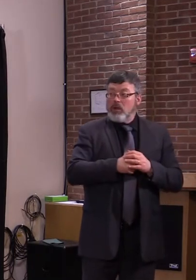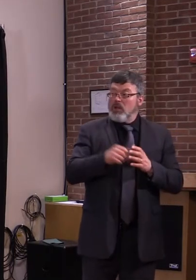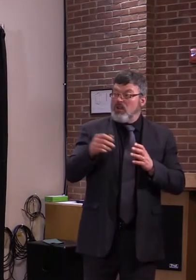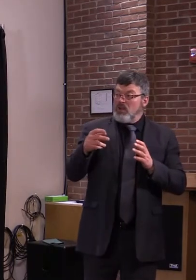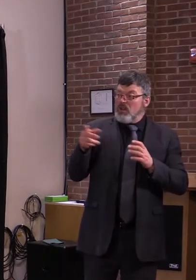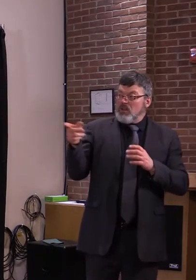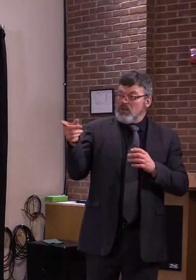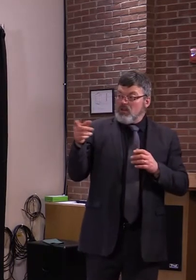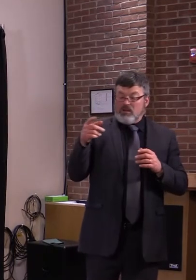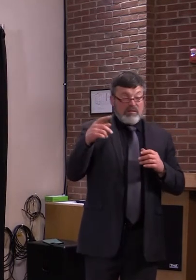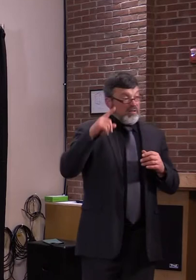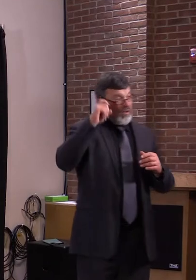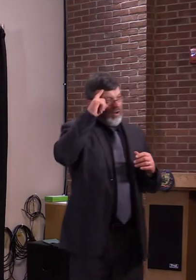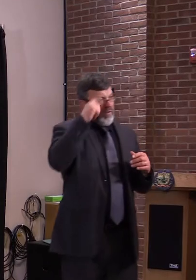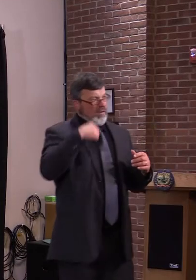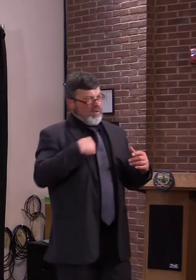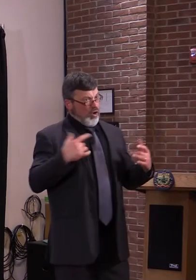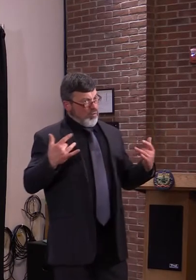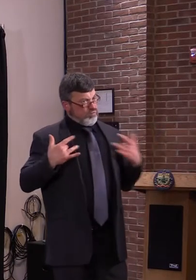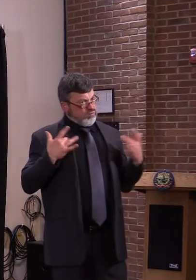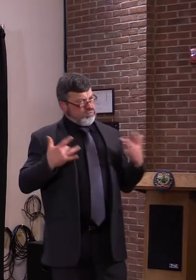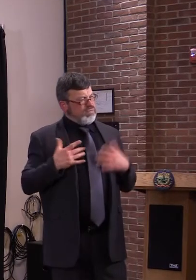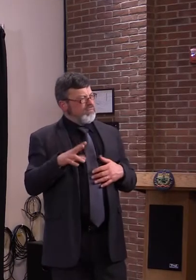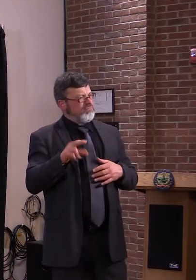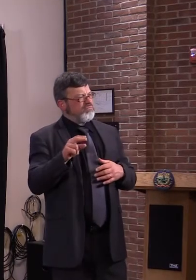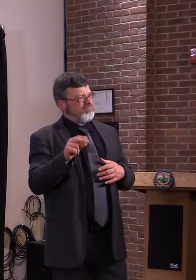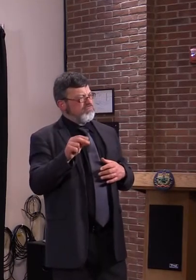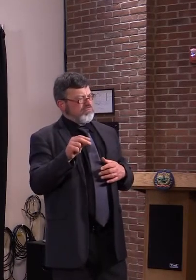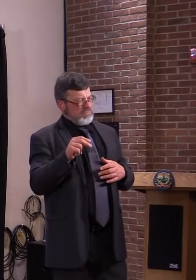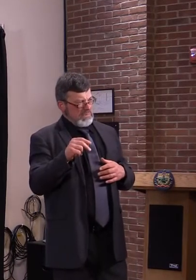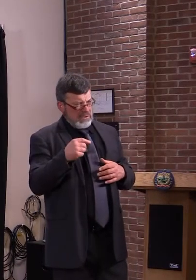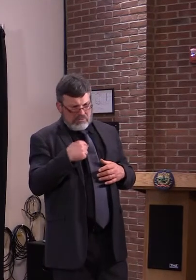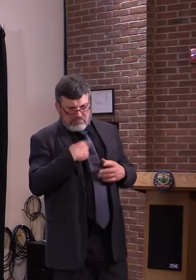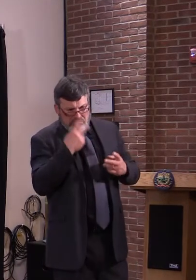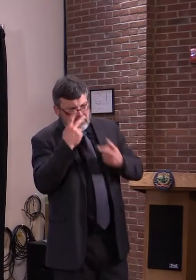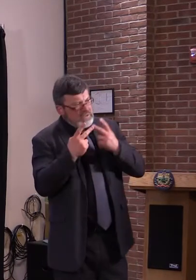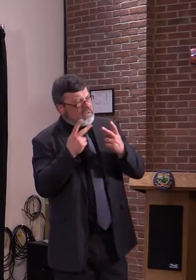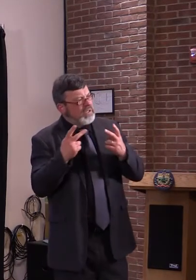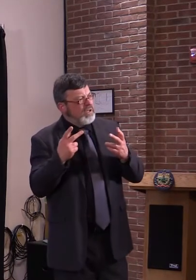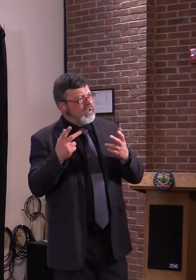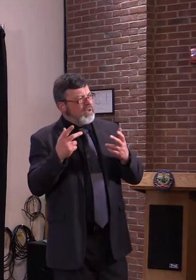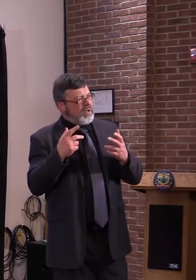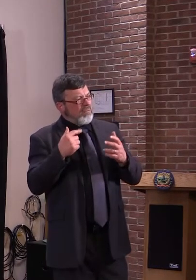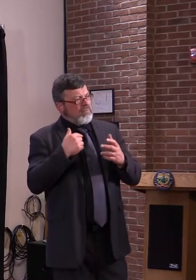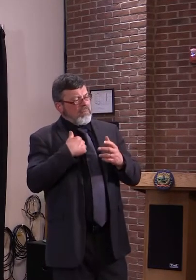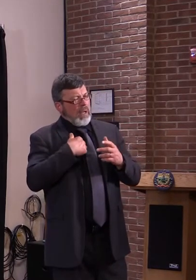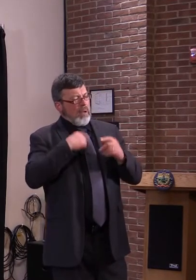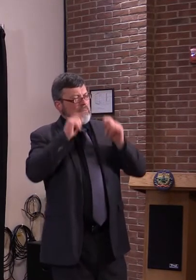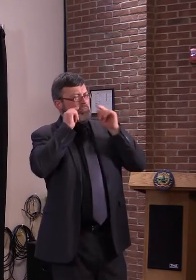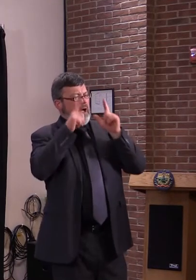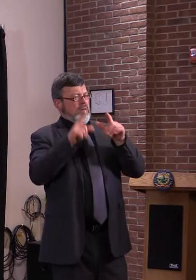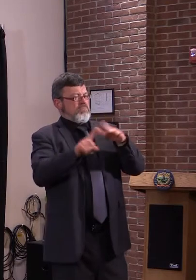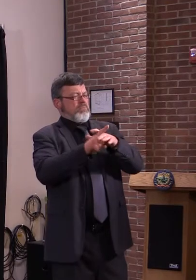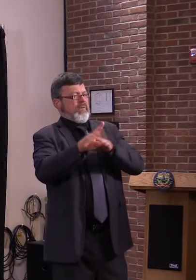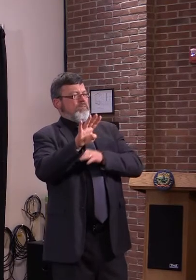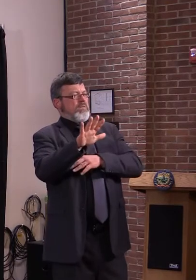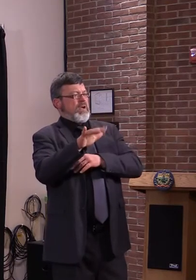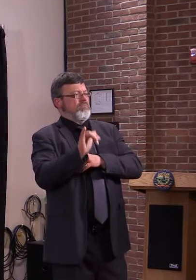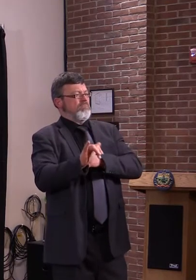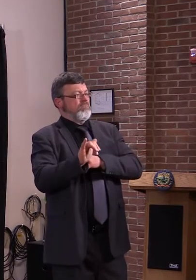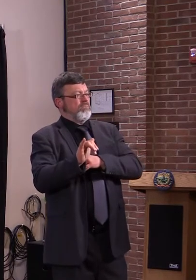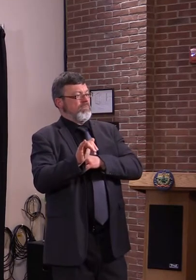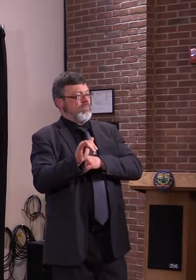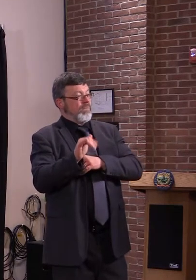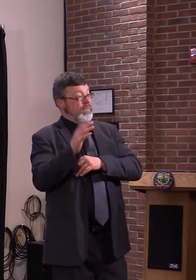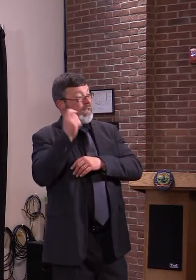our correctional facilities, and I was somewhat surprised. But at the same time, this is a highly